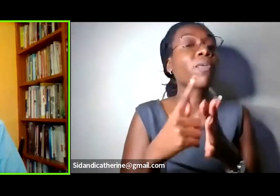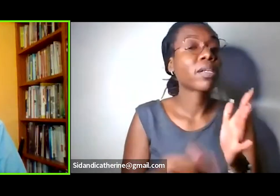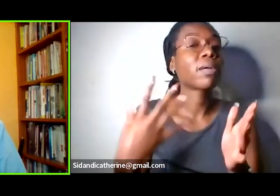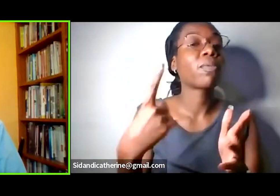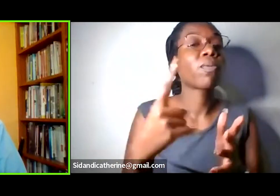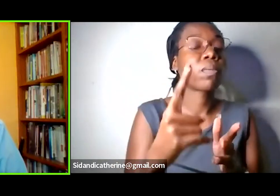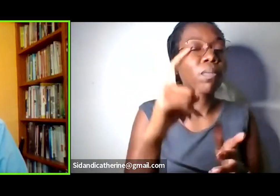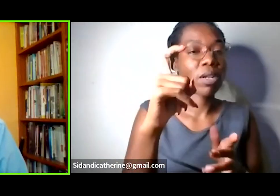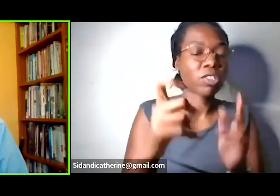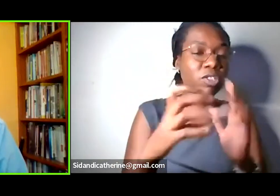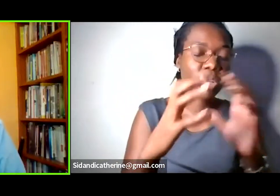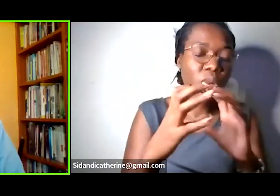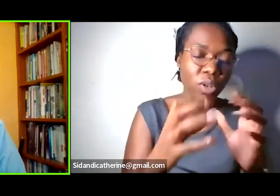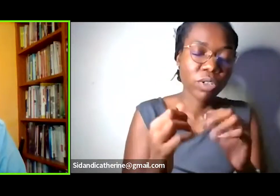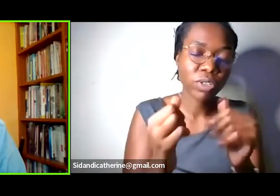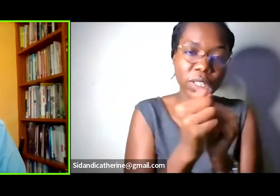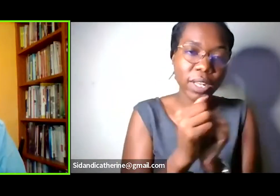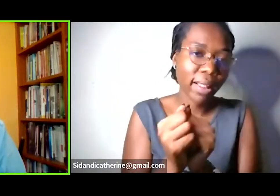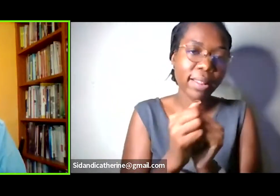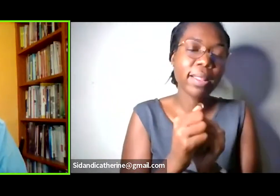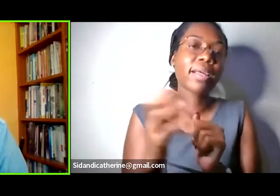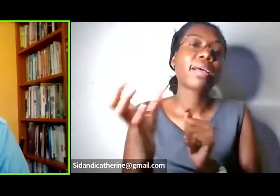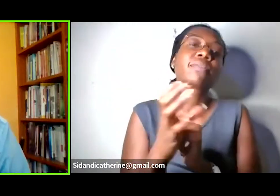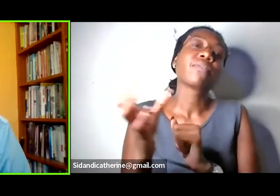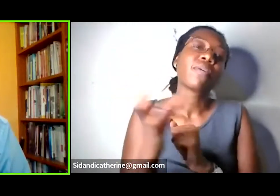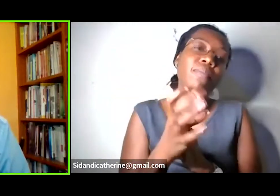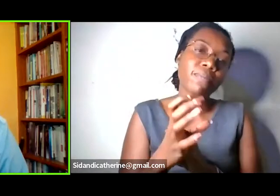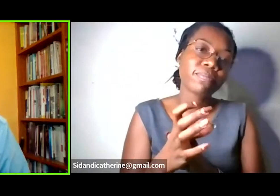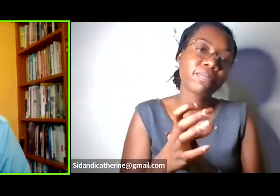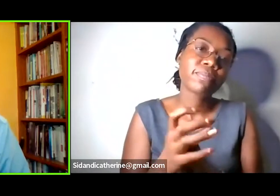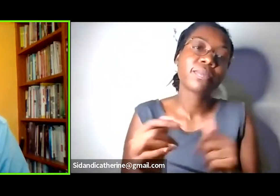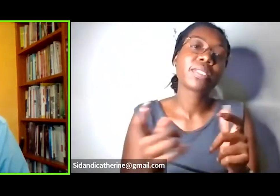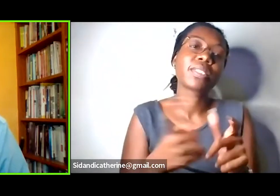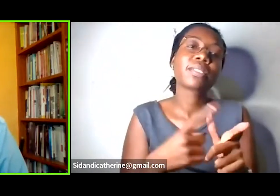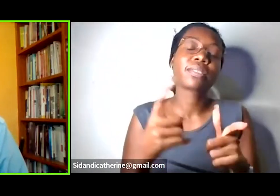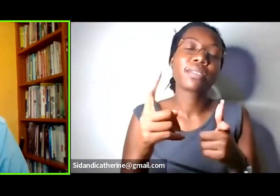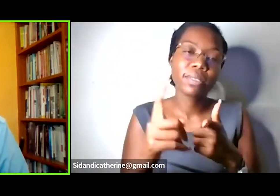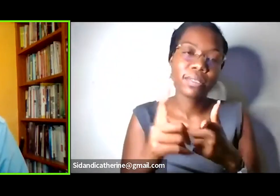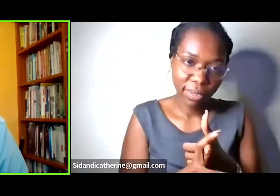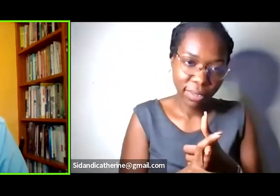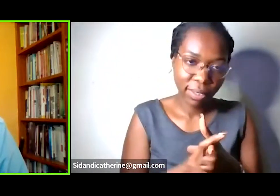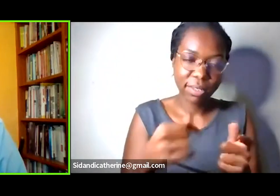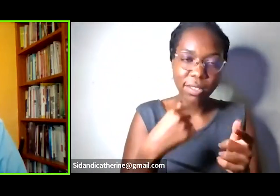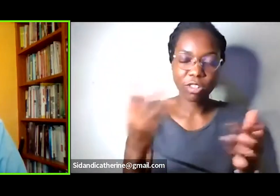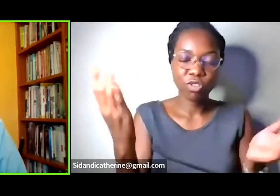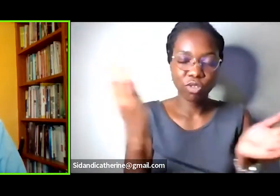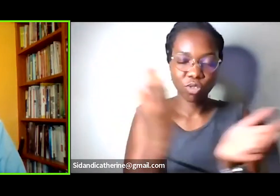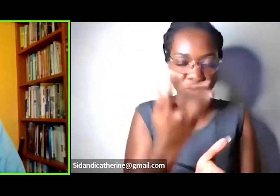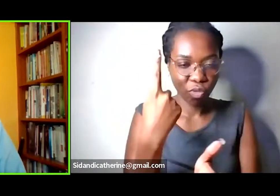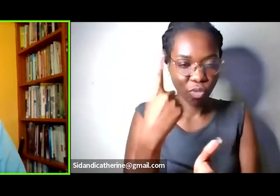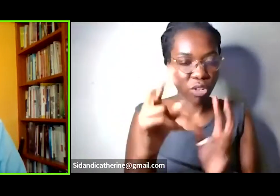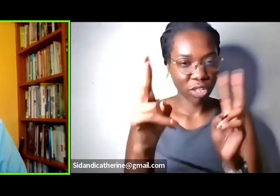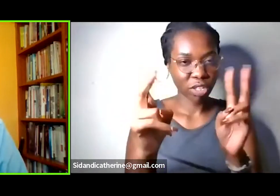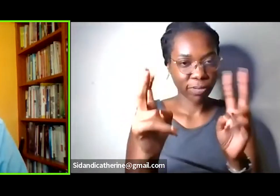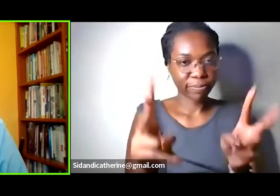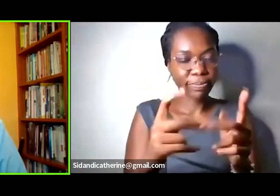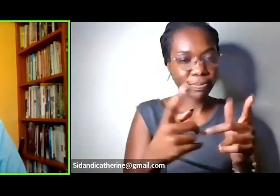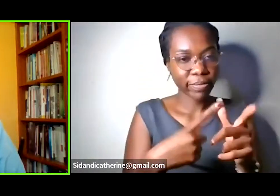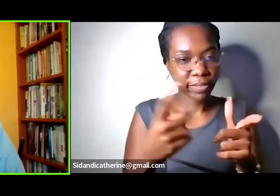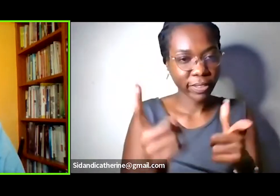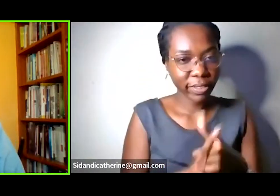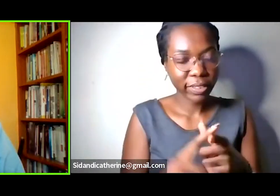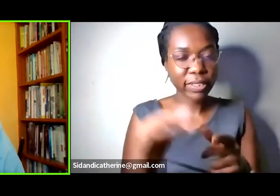okay, I can answer that, but I had already dropped the mic. So are you requesting that I answer that even after I've dropped the